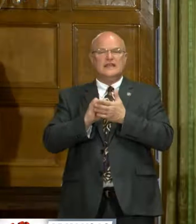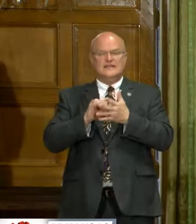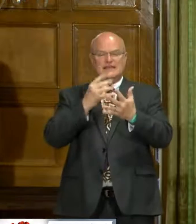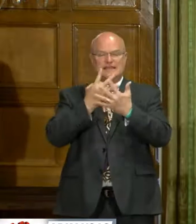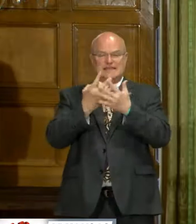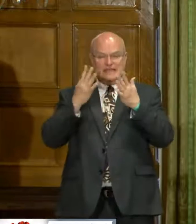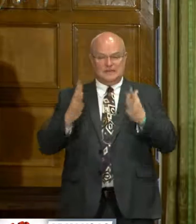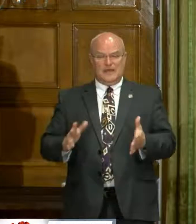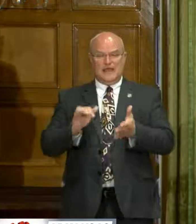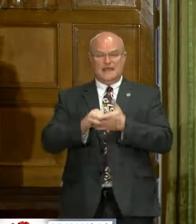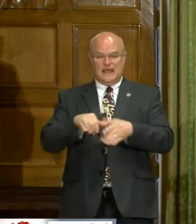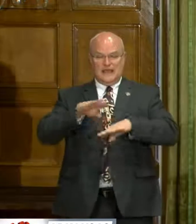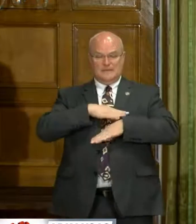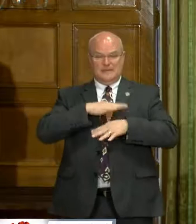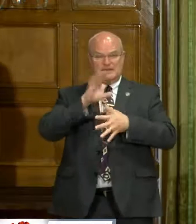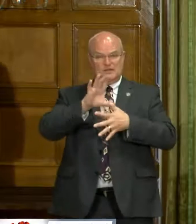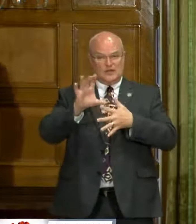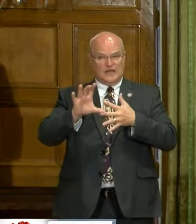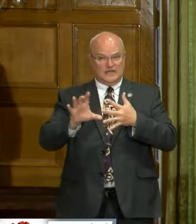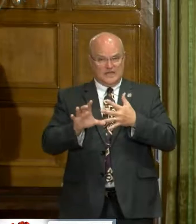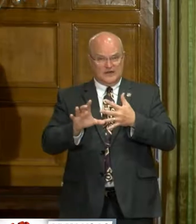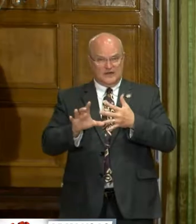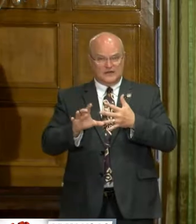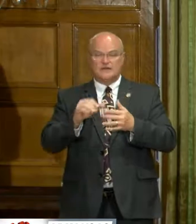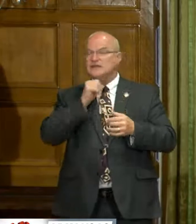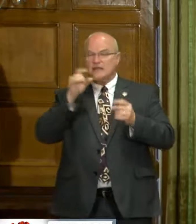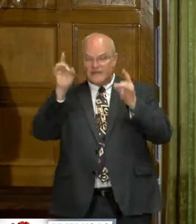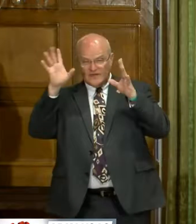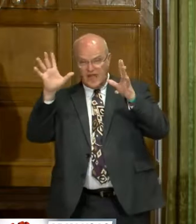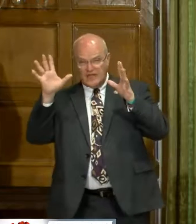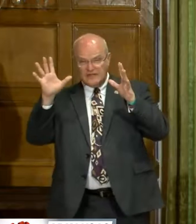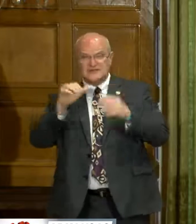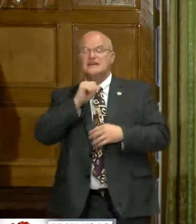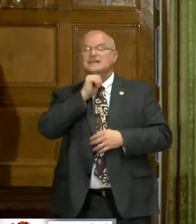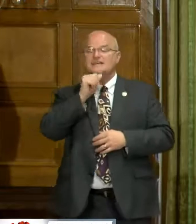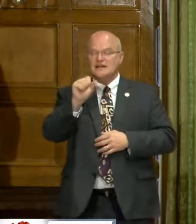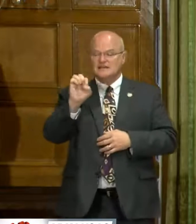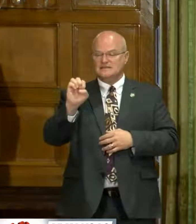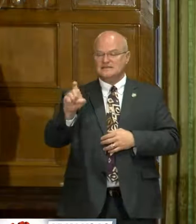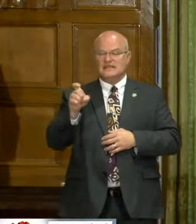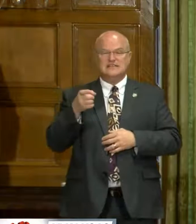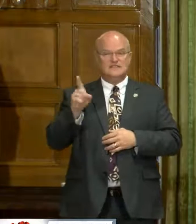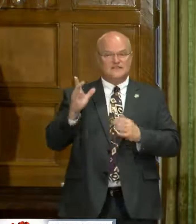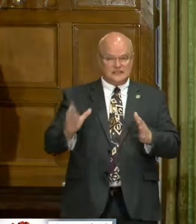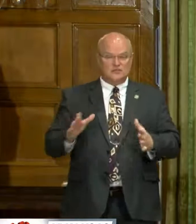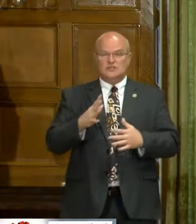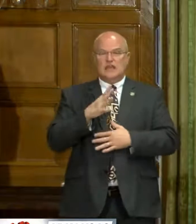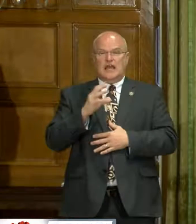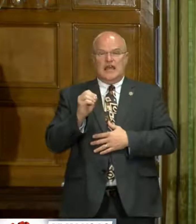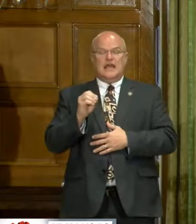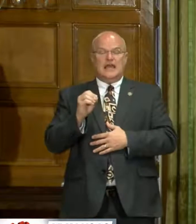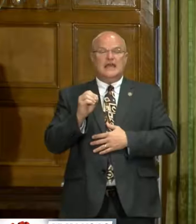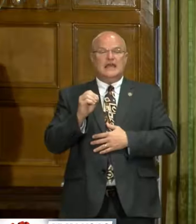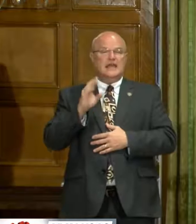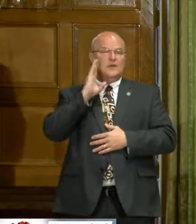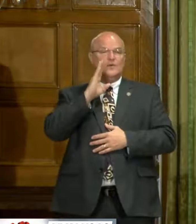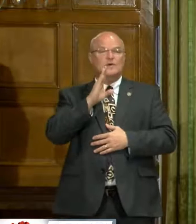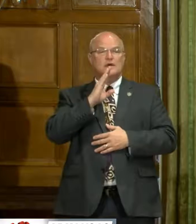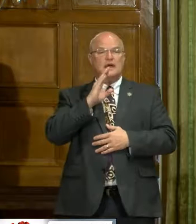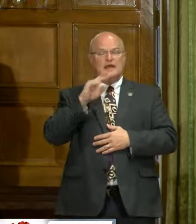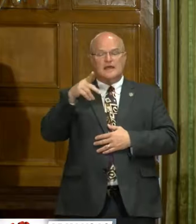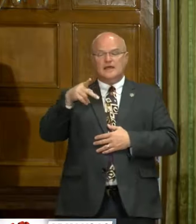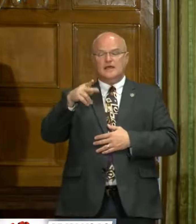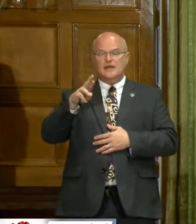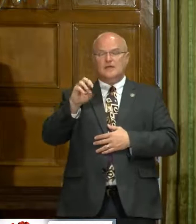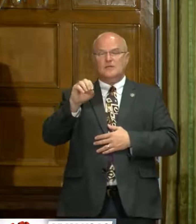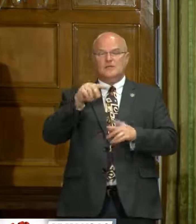the inmates that meet a certain criteria, which are nonviolent, not sex offenders, and their